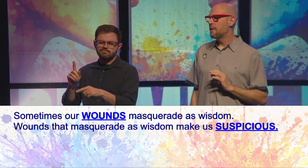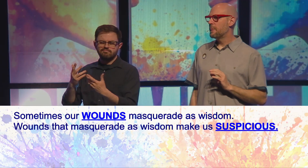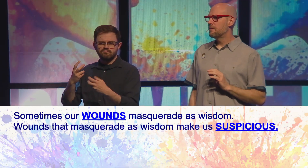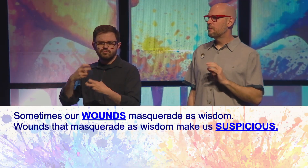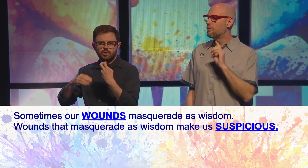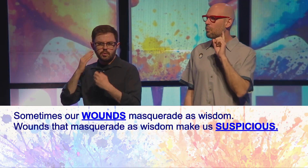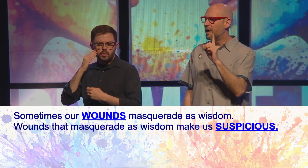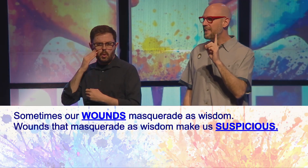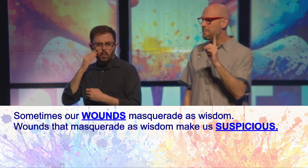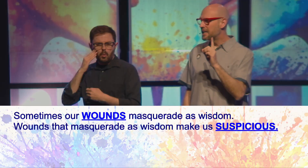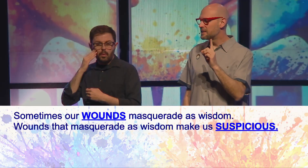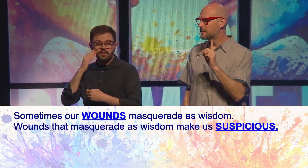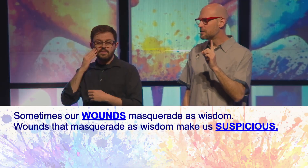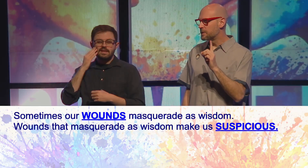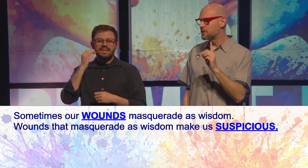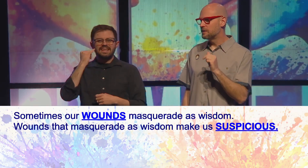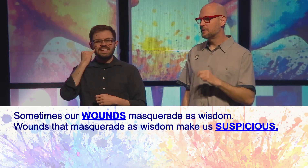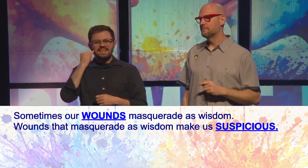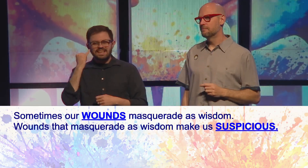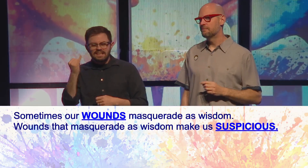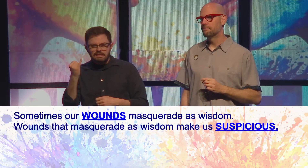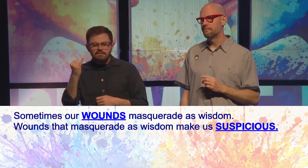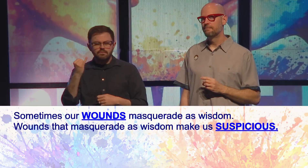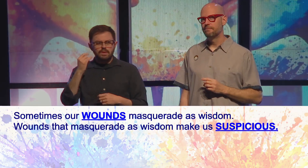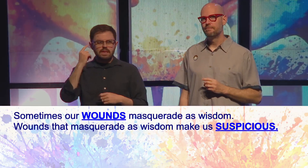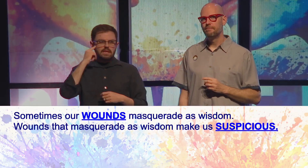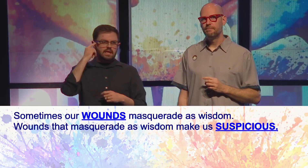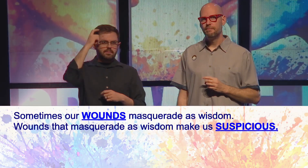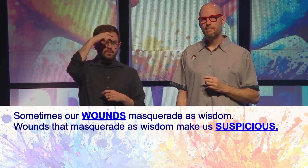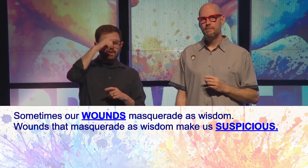wisdom, one, they make us suspicious.